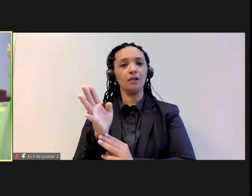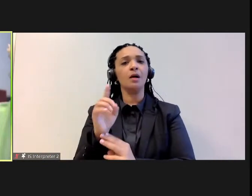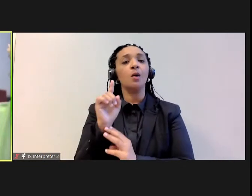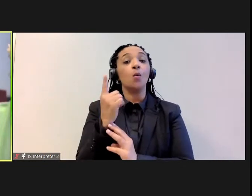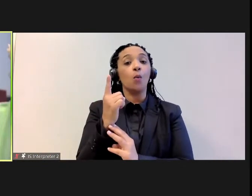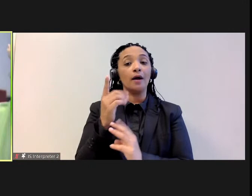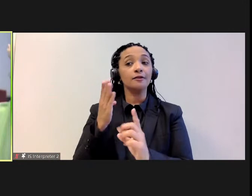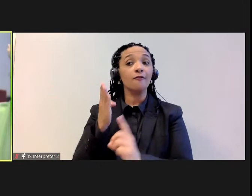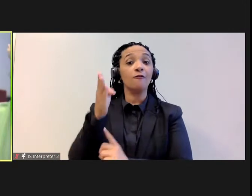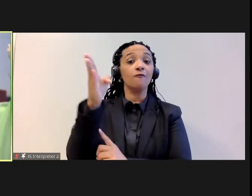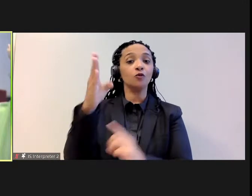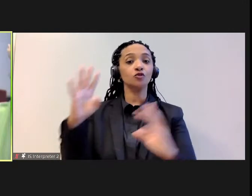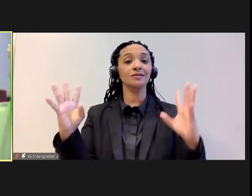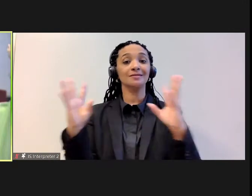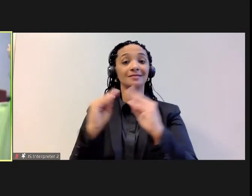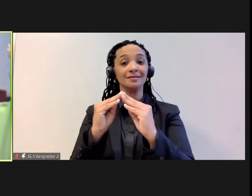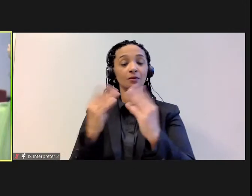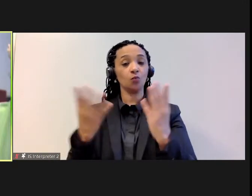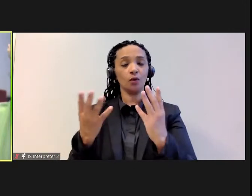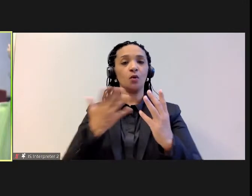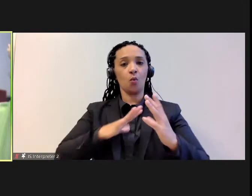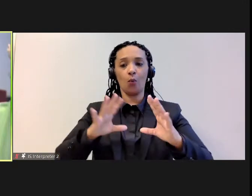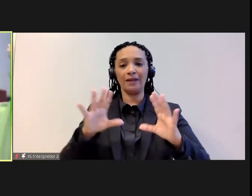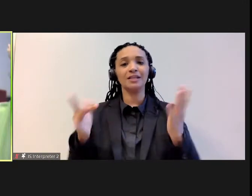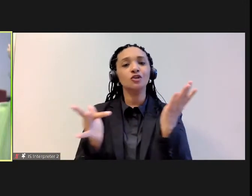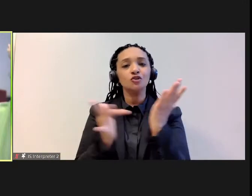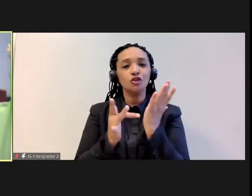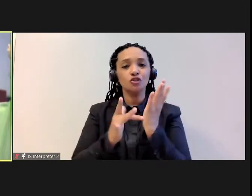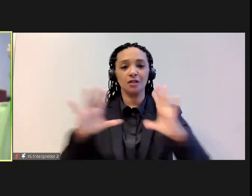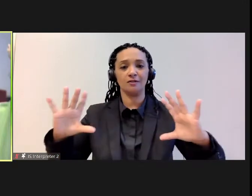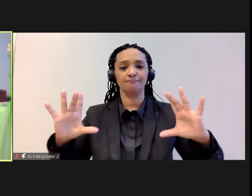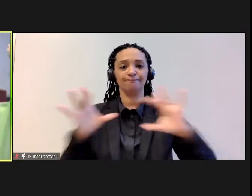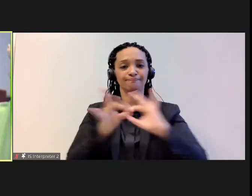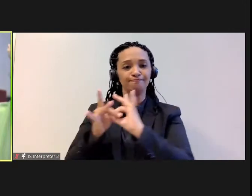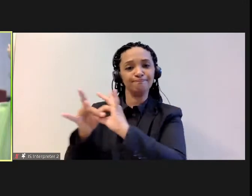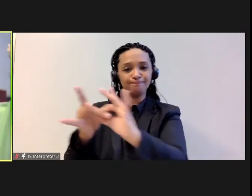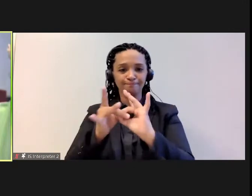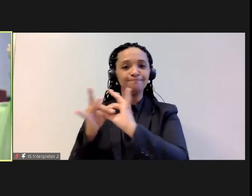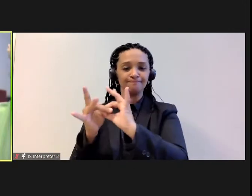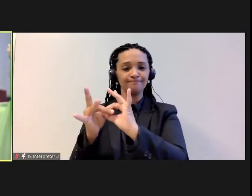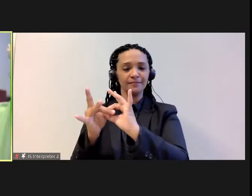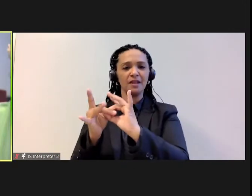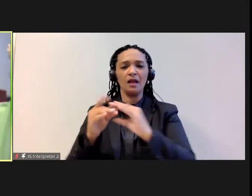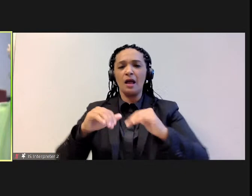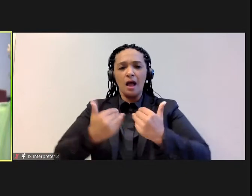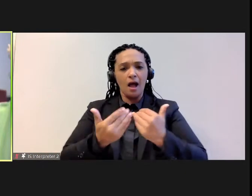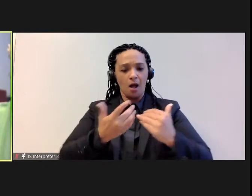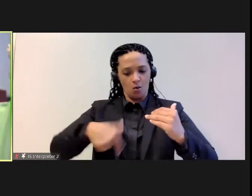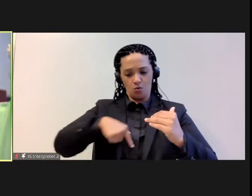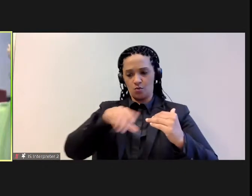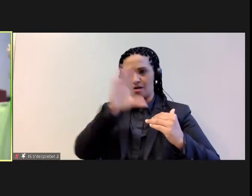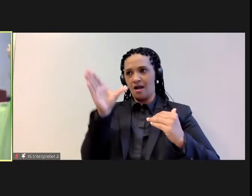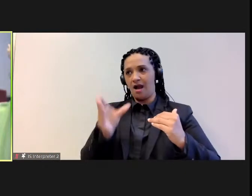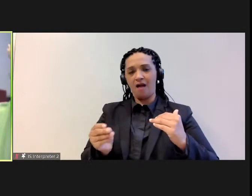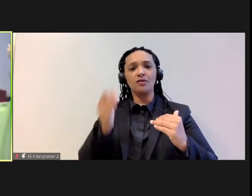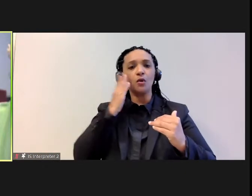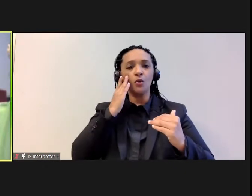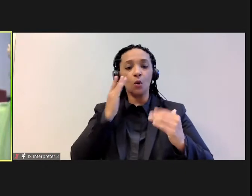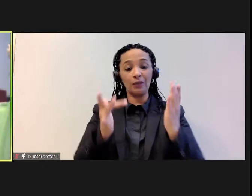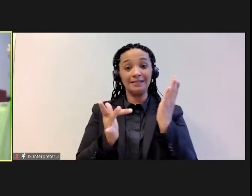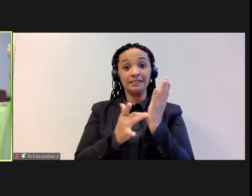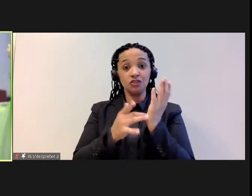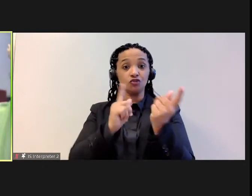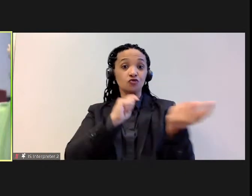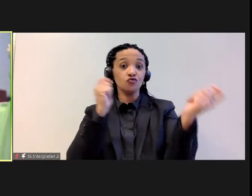of the Future Summit is a digital compact. So how do we ensure as a continent that we really prioritize digital transformation at